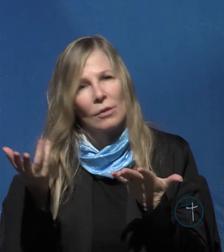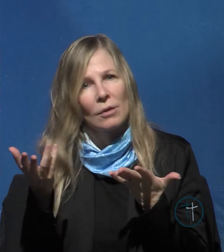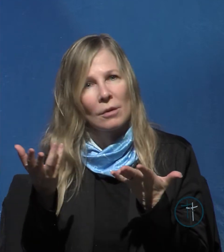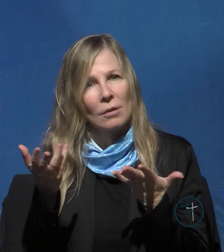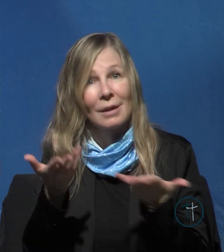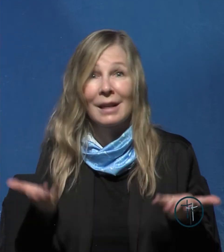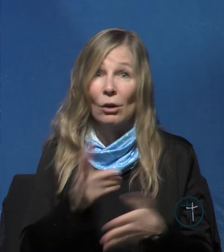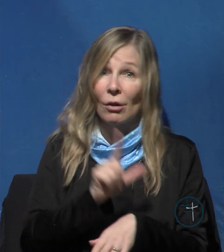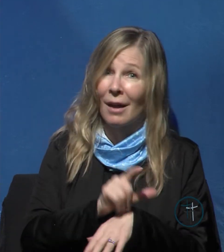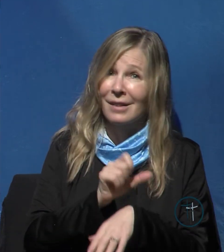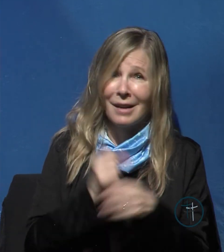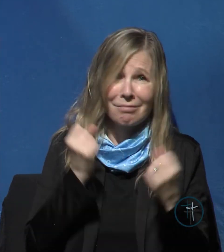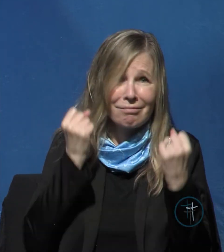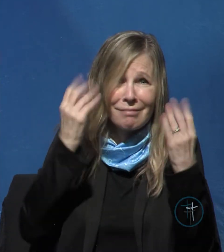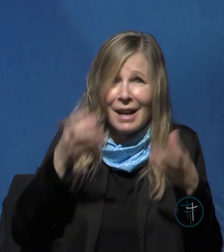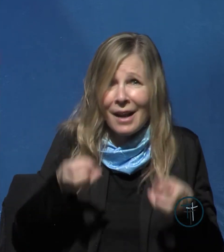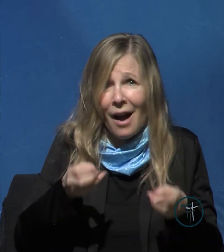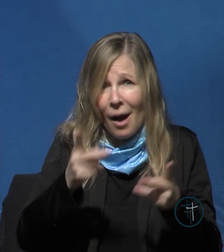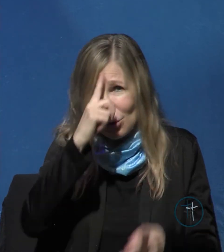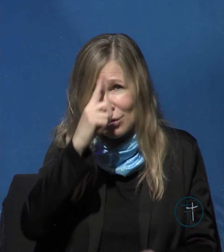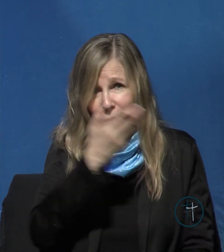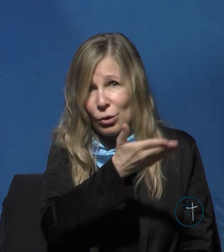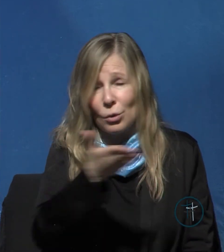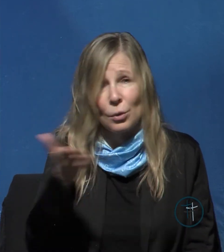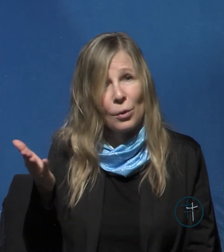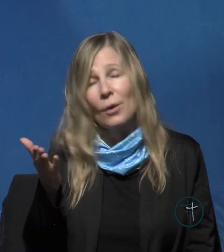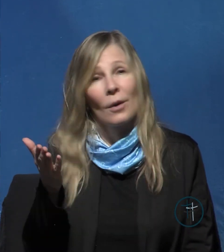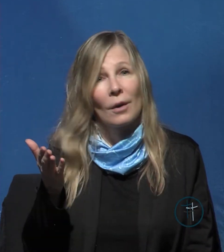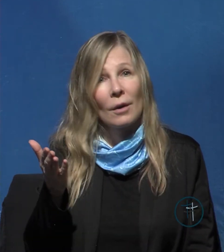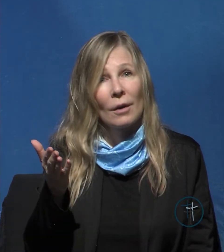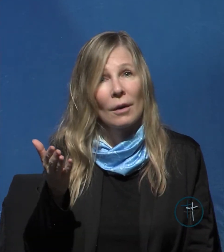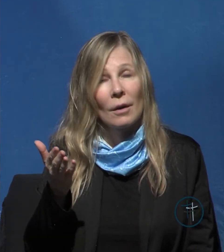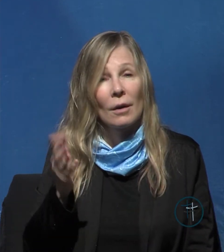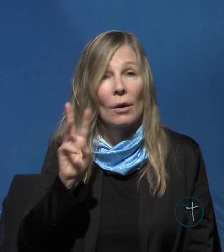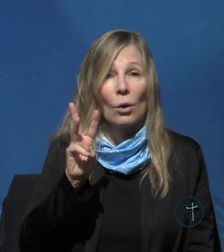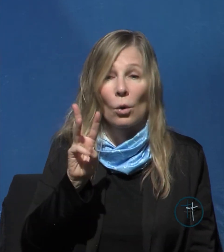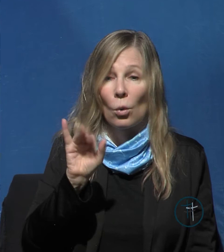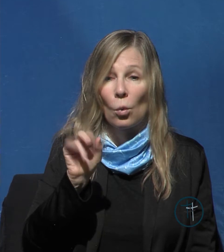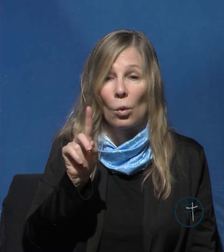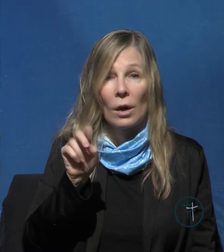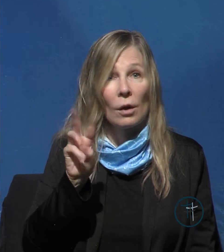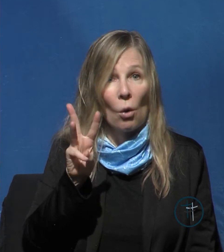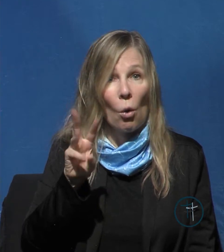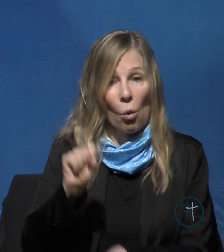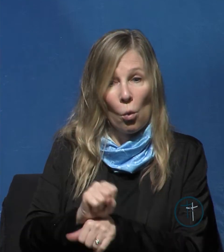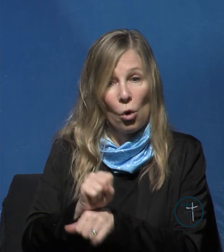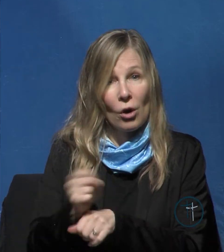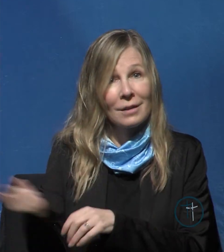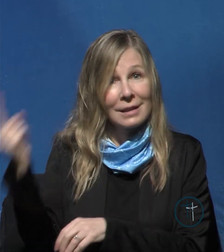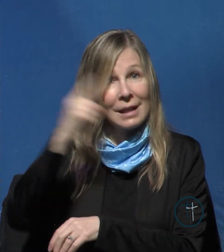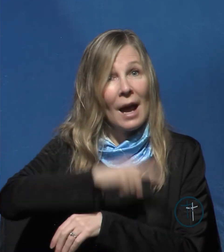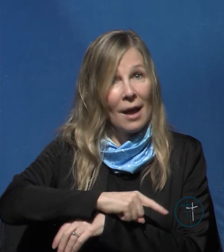At Lakeside, there are a lot of opportunities for you. There's a widow's work day that we do when we're able